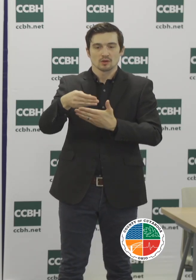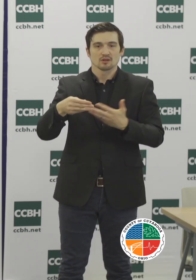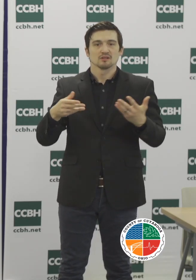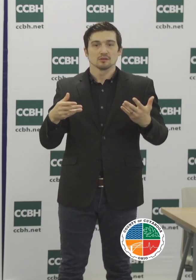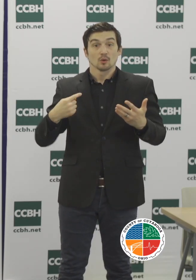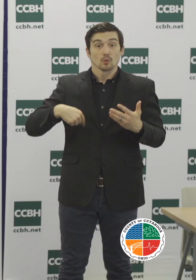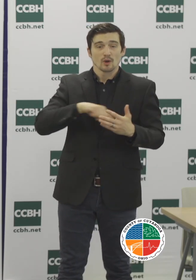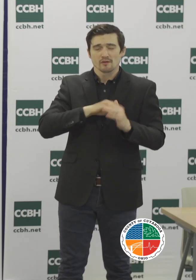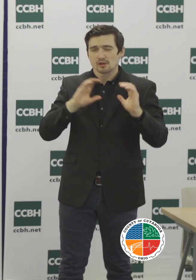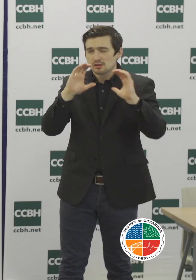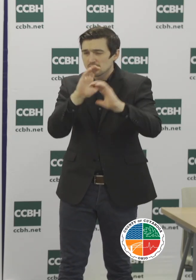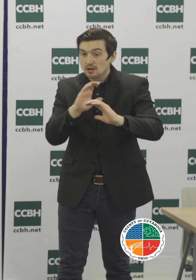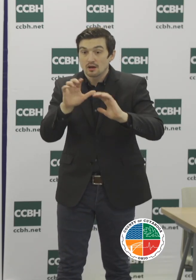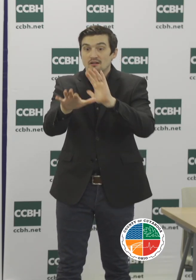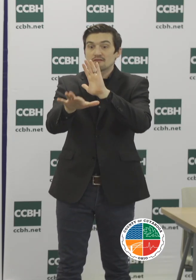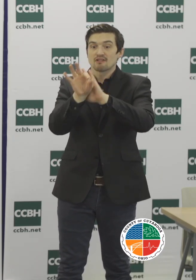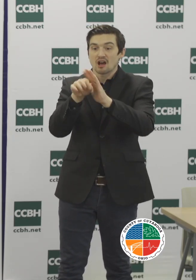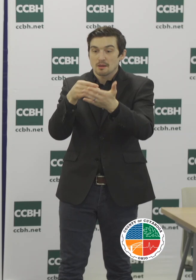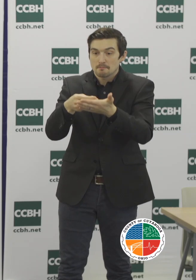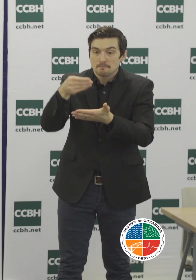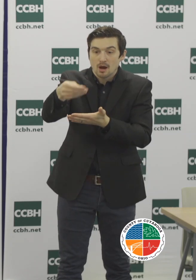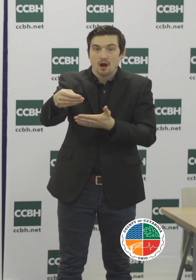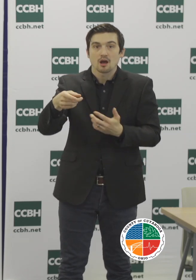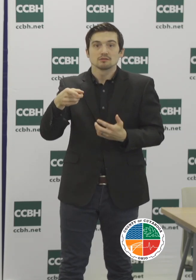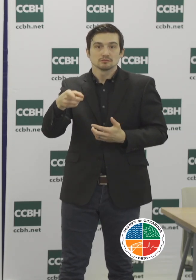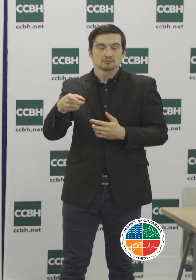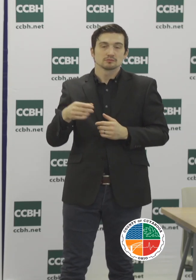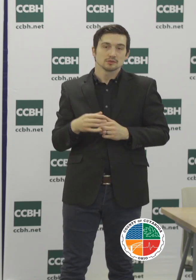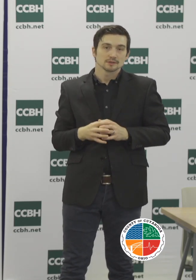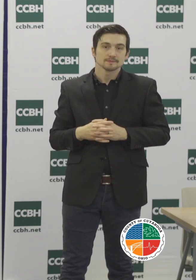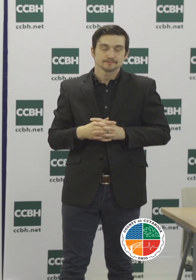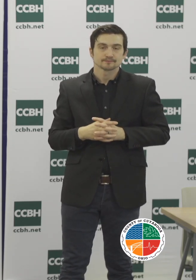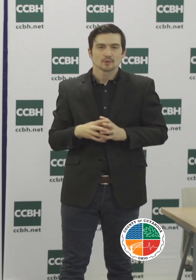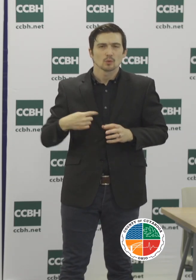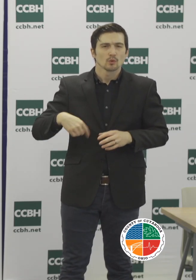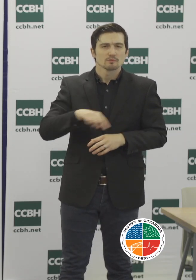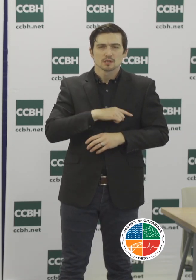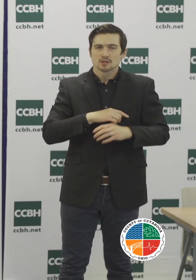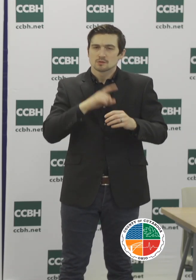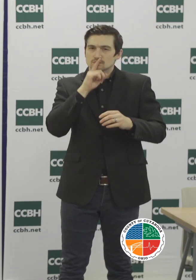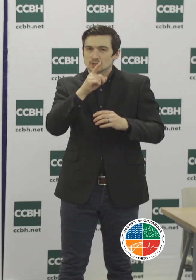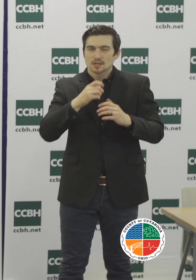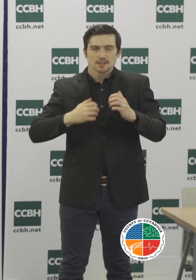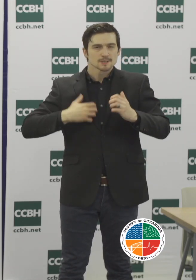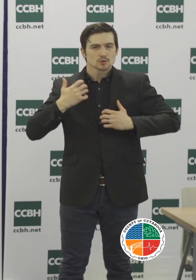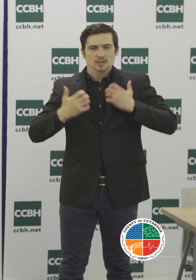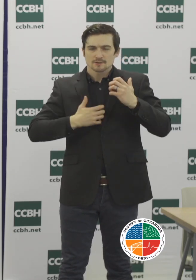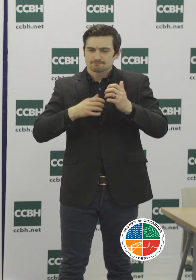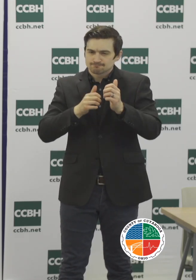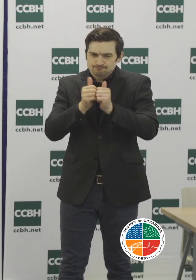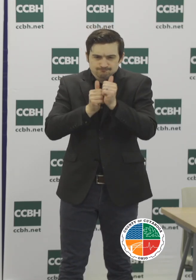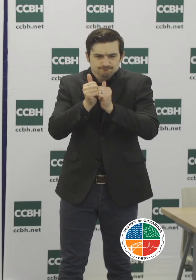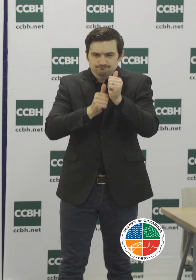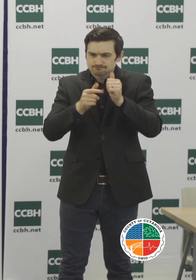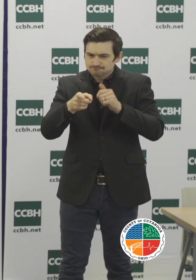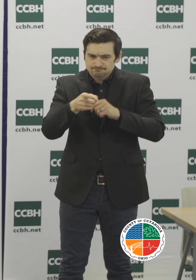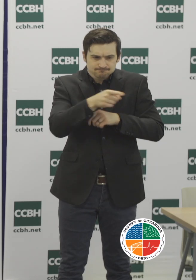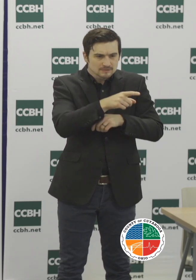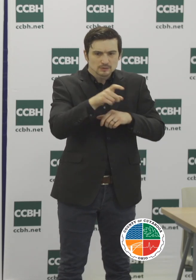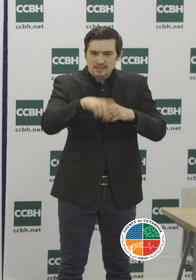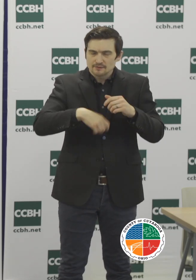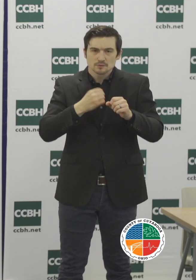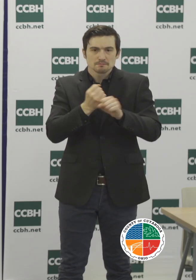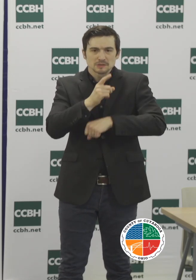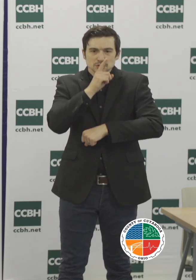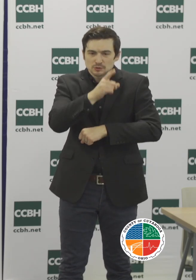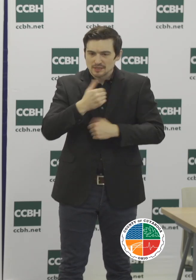and found and purchased as a county government. We've been aggressive from day one on this issue because we knew that there just wasn't